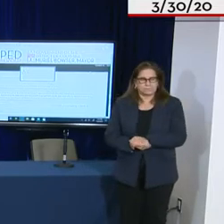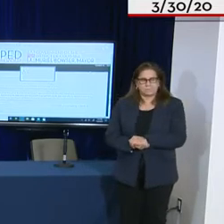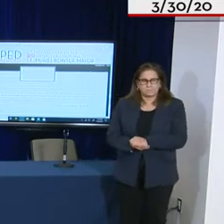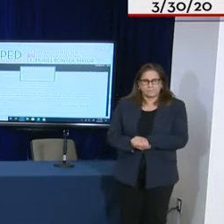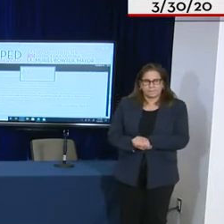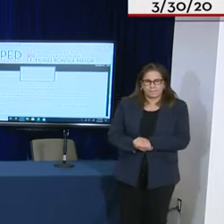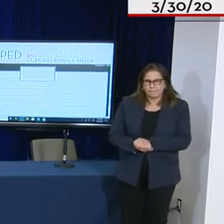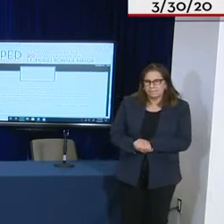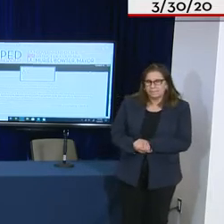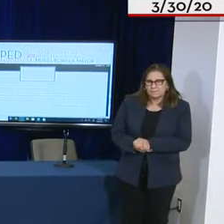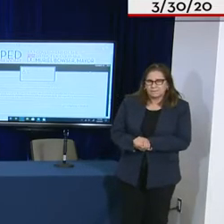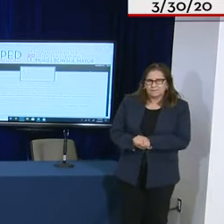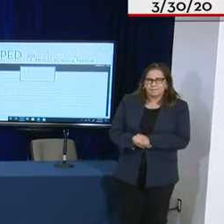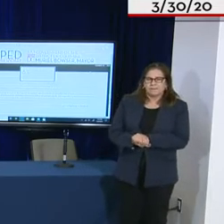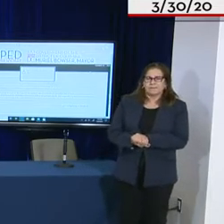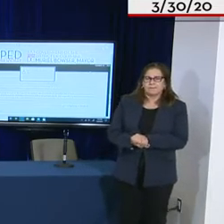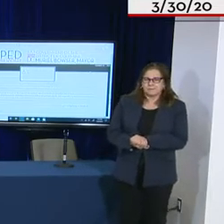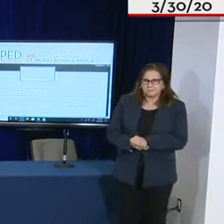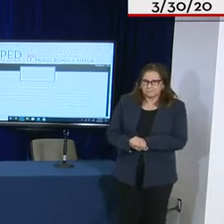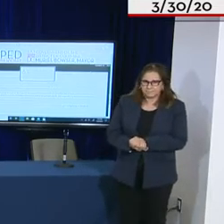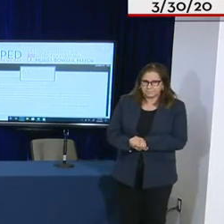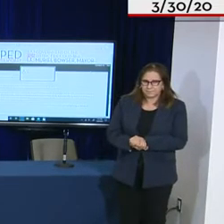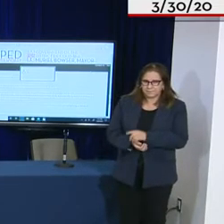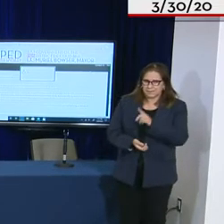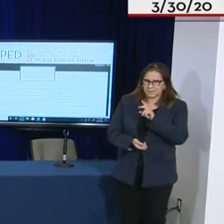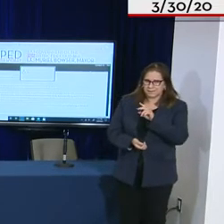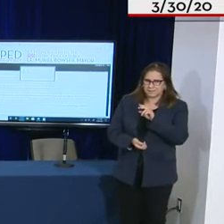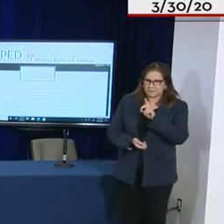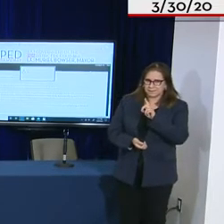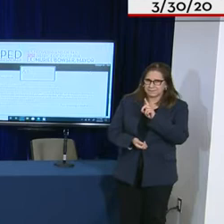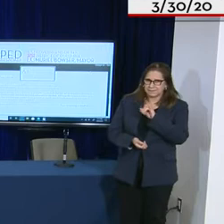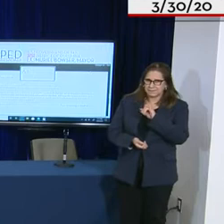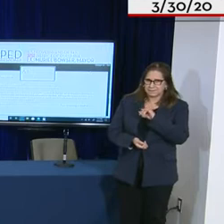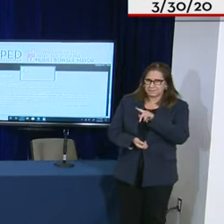Dipa Meta in Ward 3, you are now live.